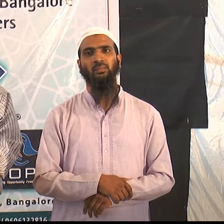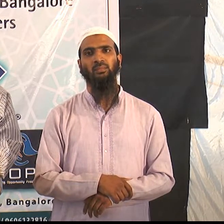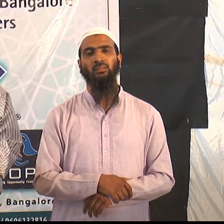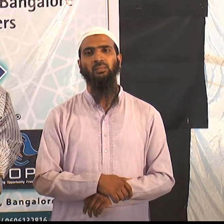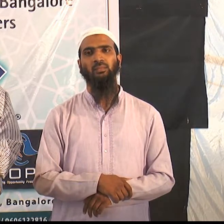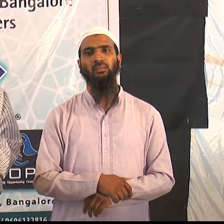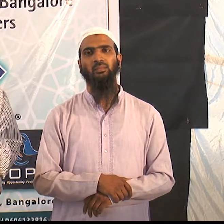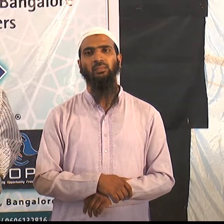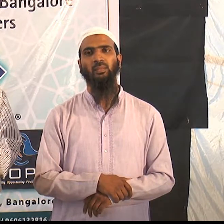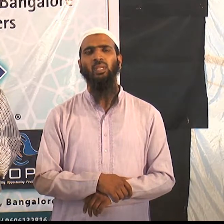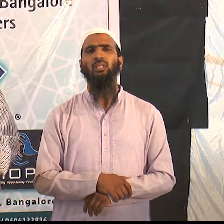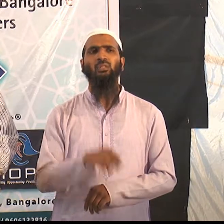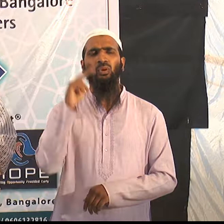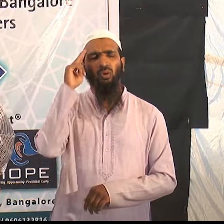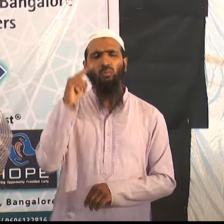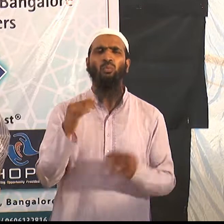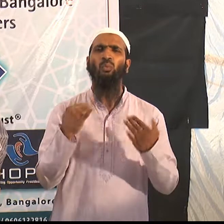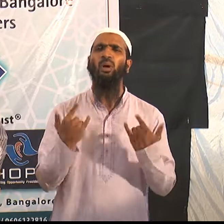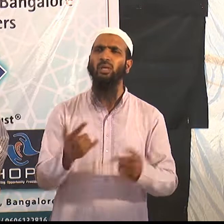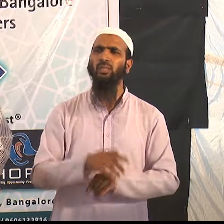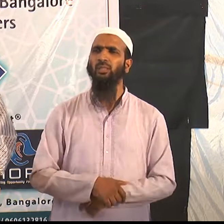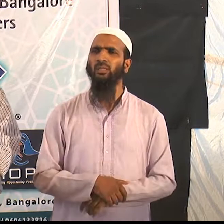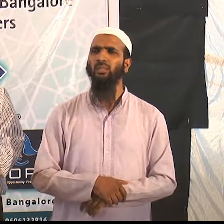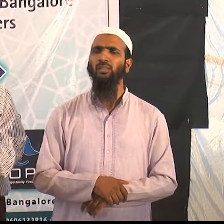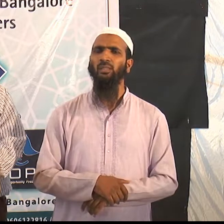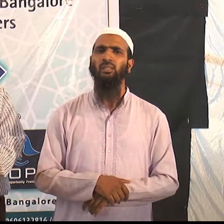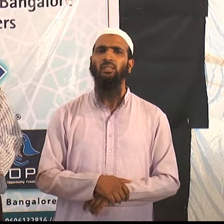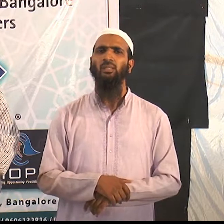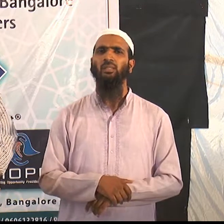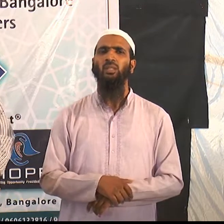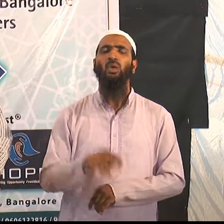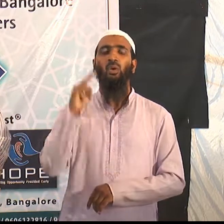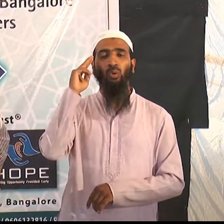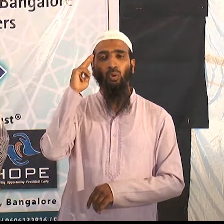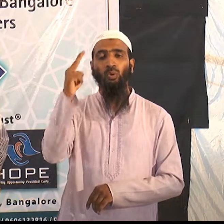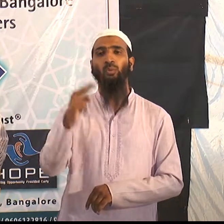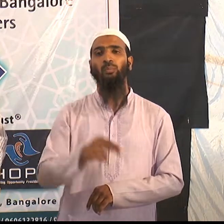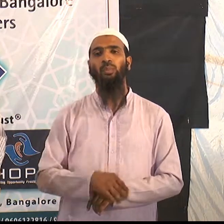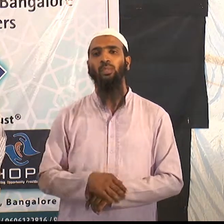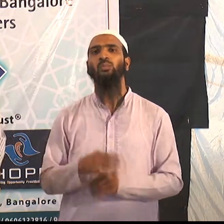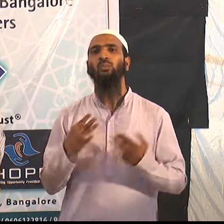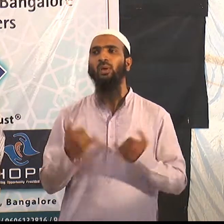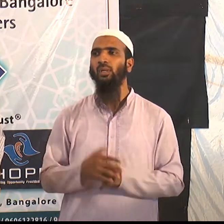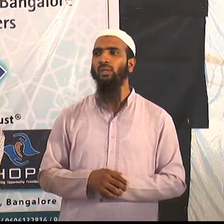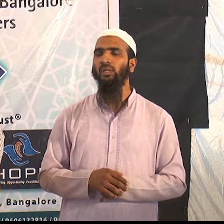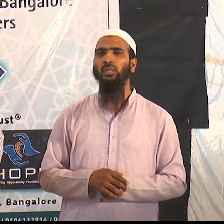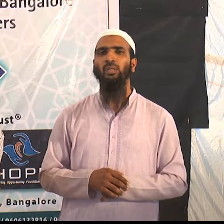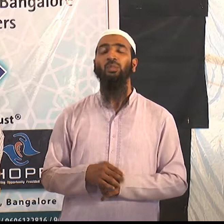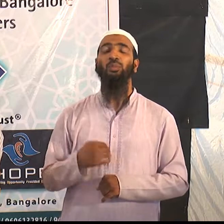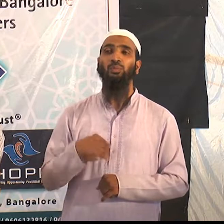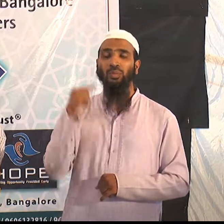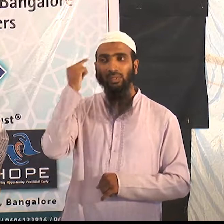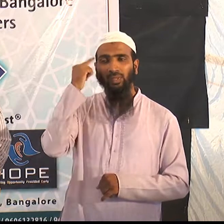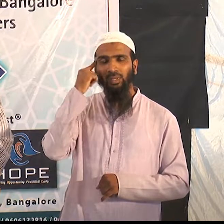is for empathy. Empathy is my being able to step into your shoes and understand where